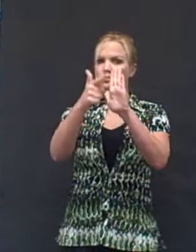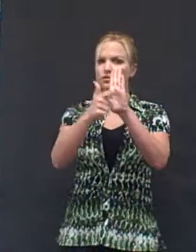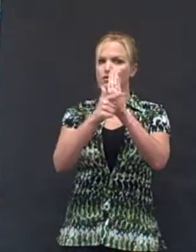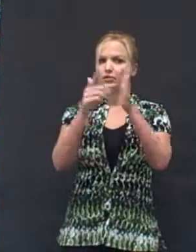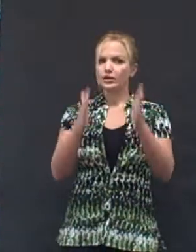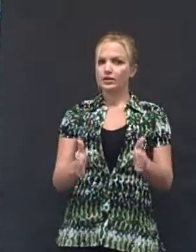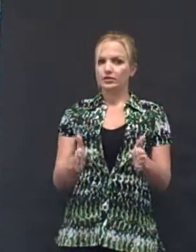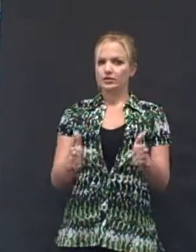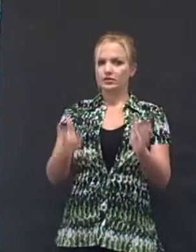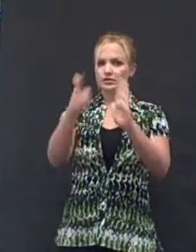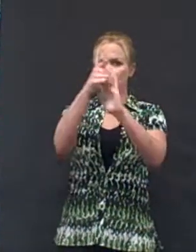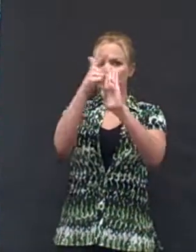Lawyer.